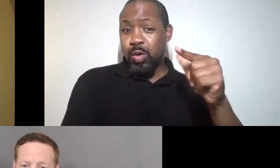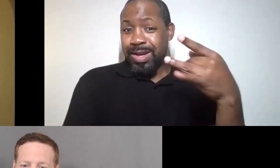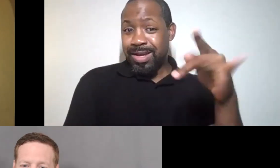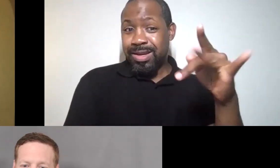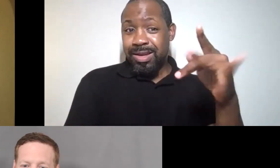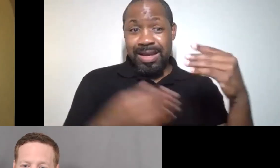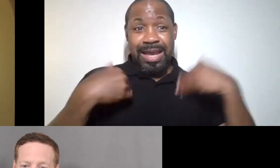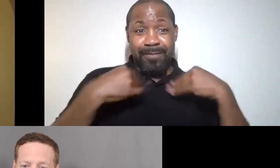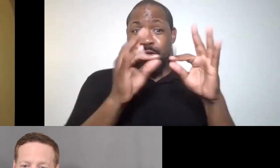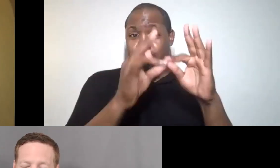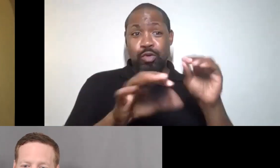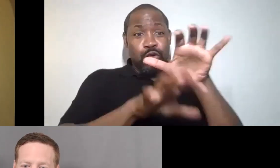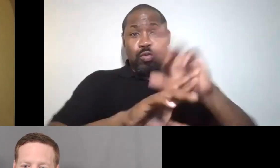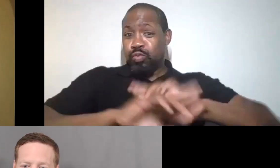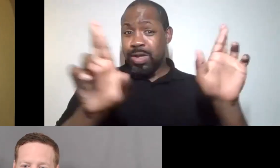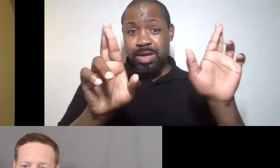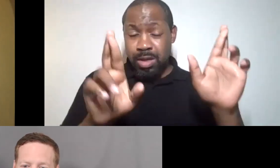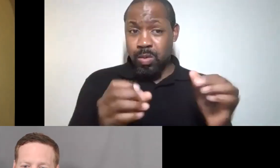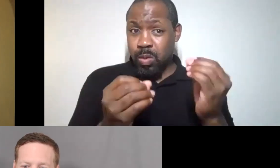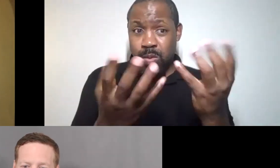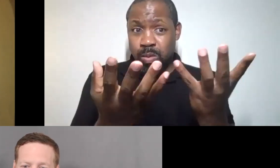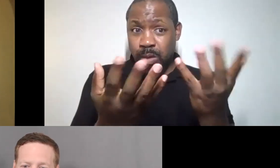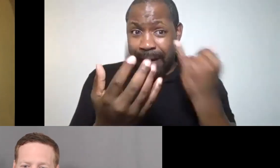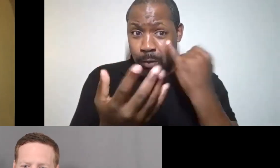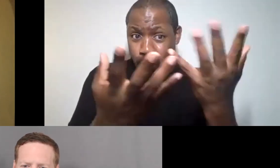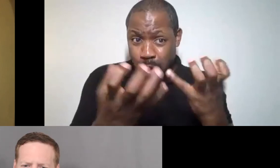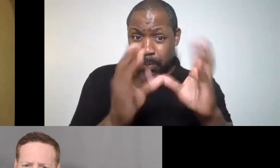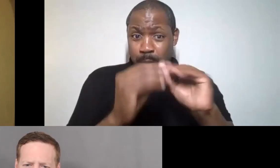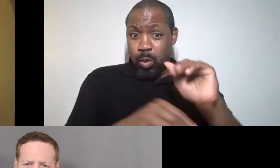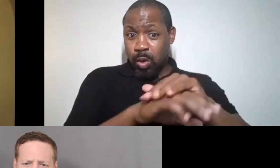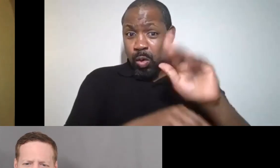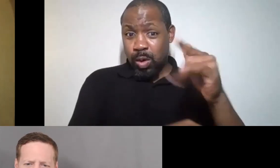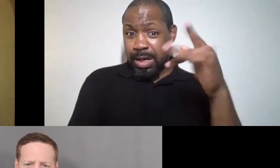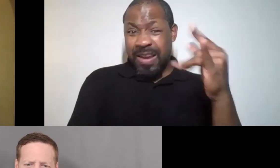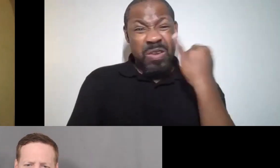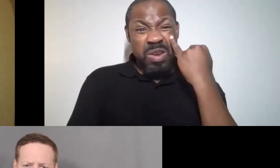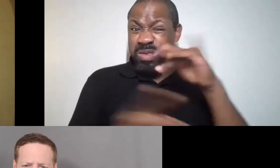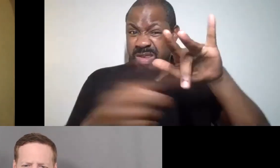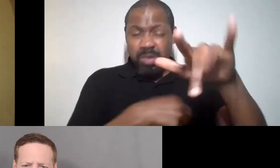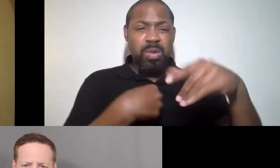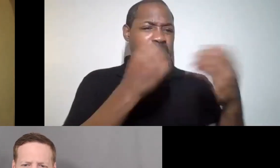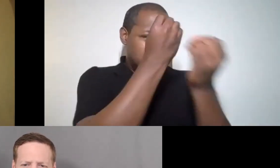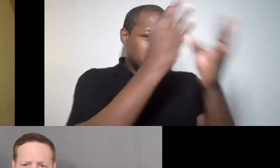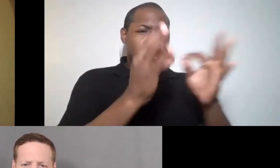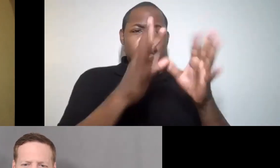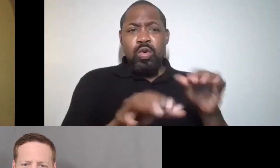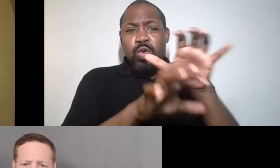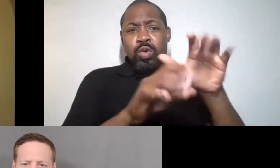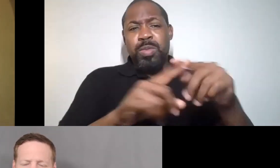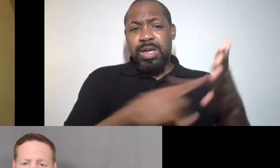I know that, are we still meeting on August 18th? And actually, excuse me, are we still meeting on August 18th? Are the interpreters all set? Or are we skipping that meeting? And